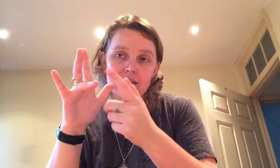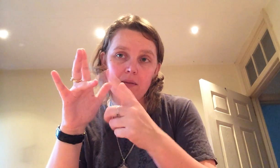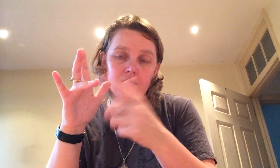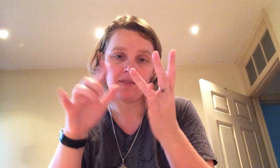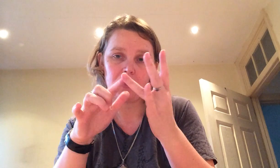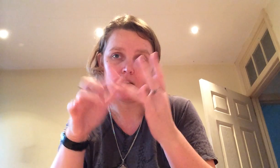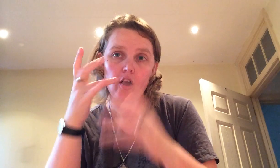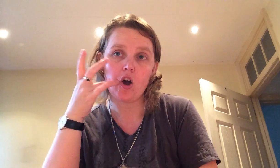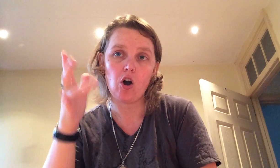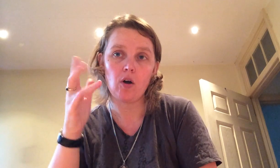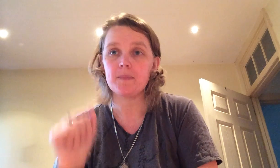same finger. O.